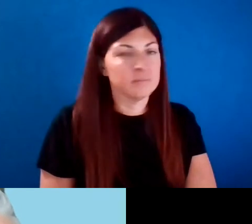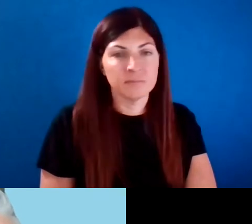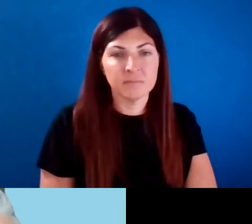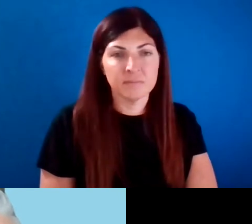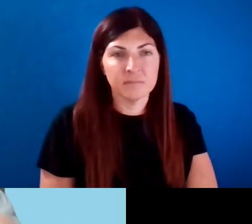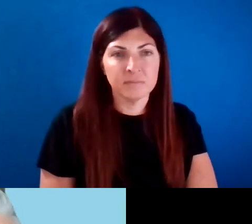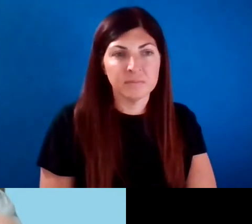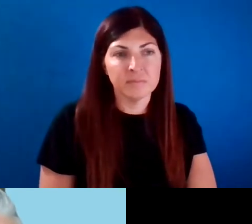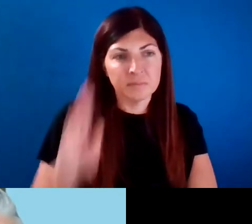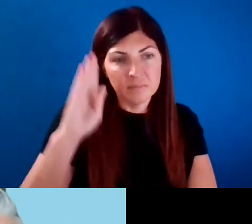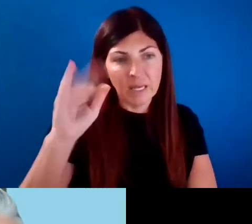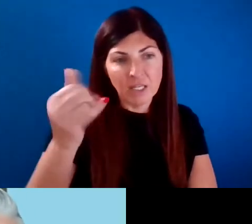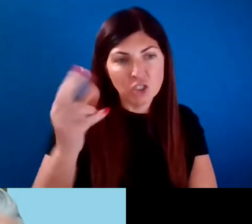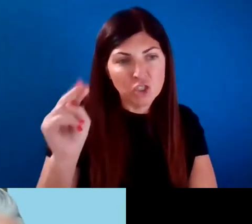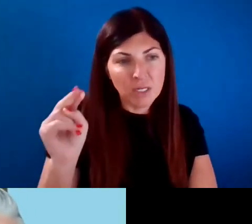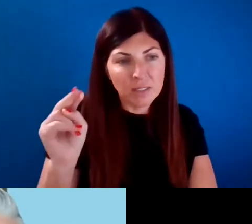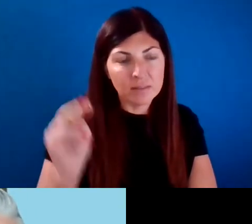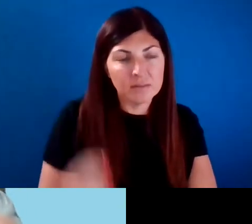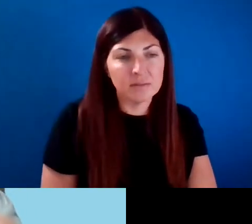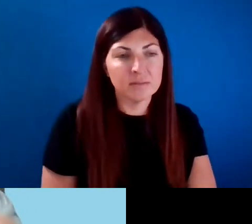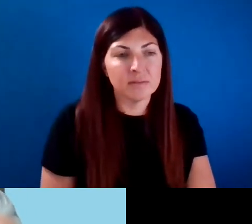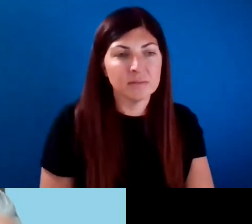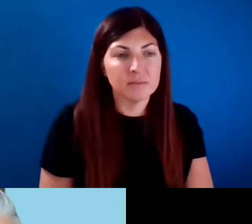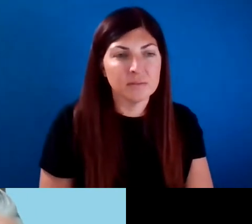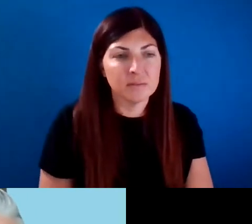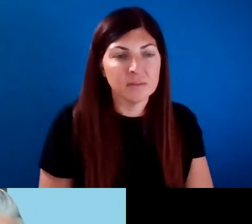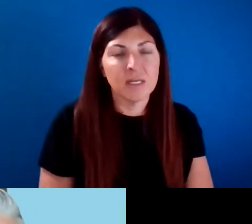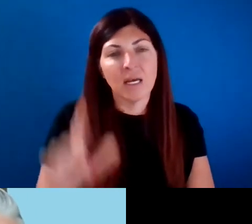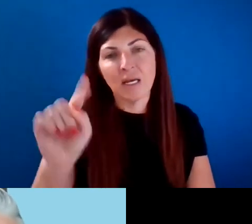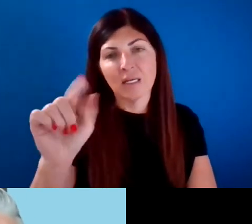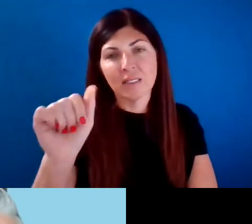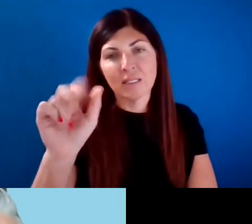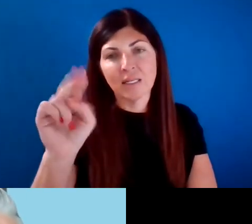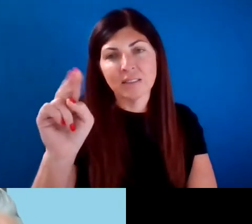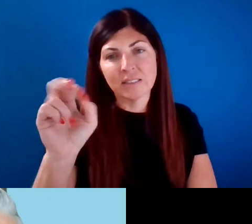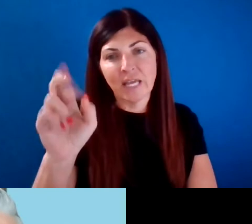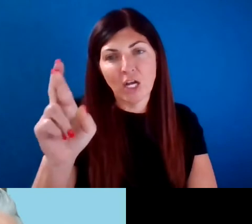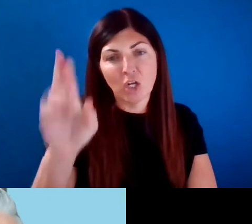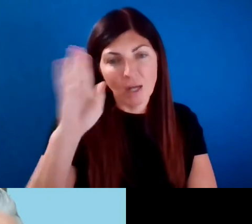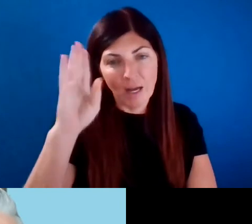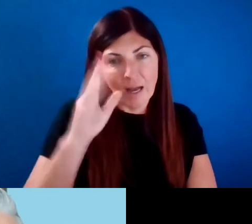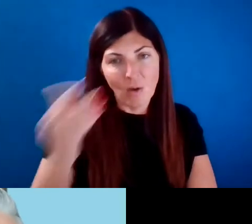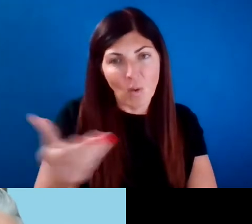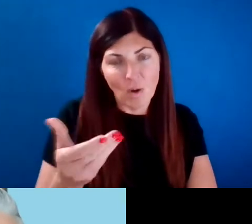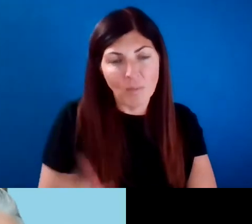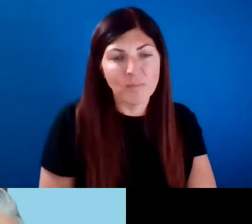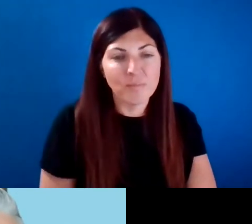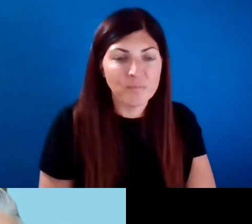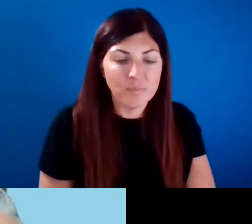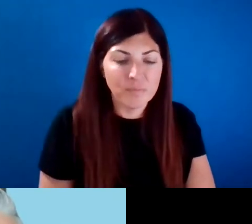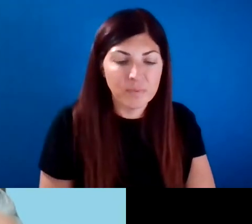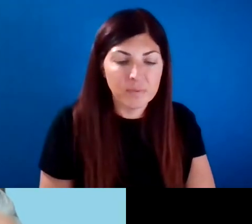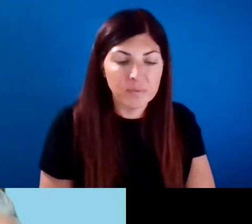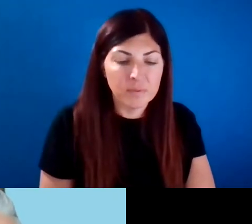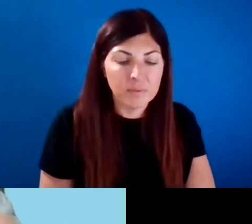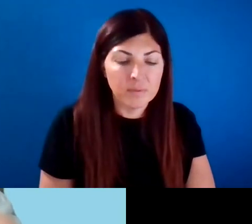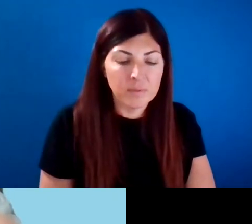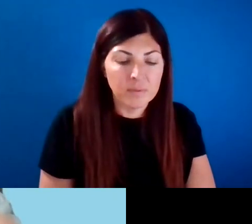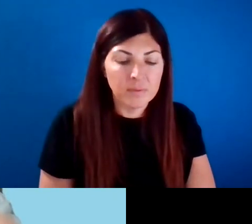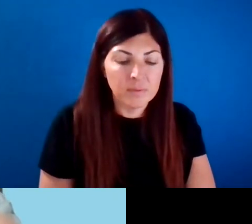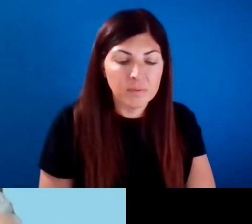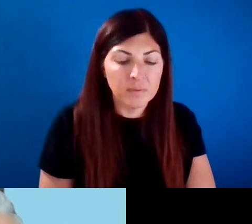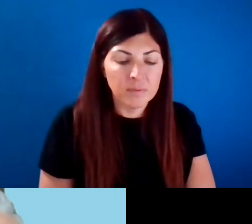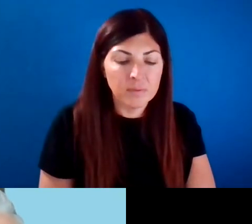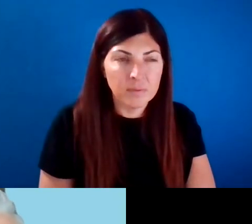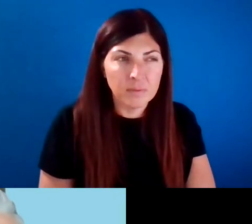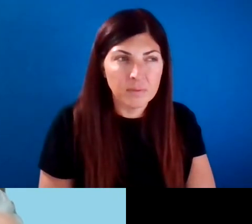Hey, Tim. That is I wanted Tanner. Welcome. Yeah, thanks, George. I wanted to